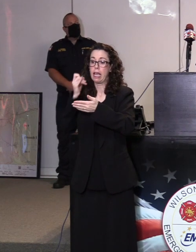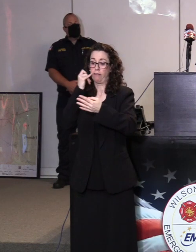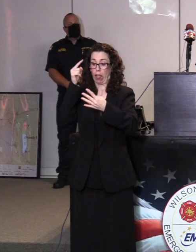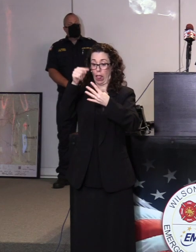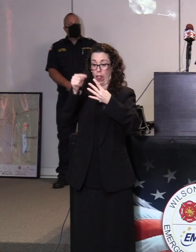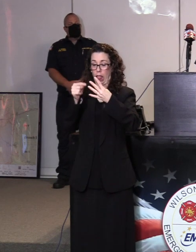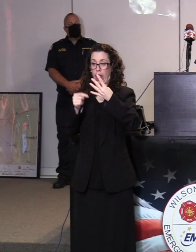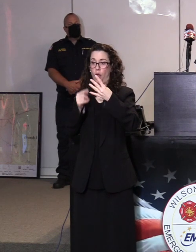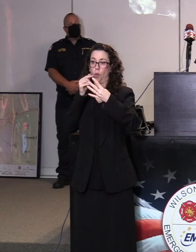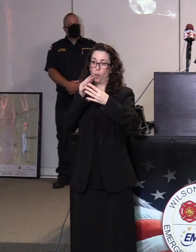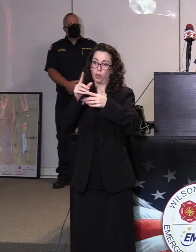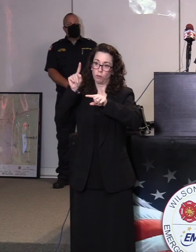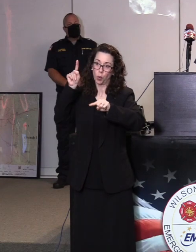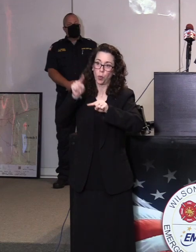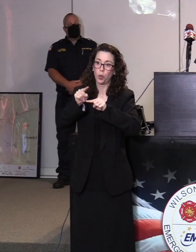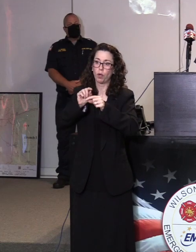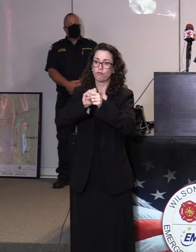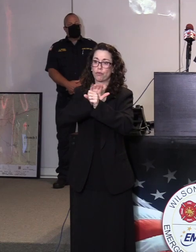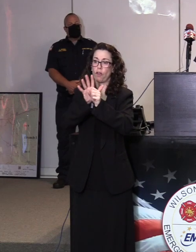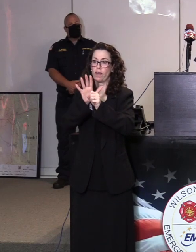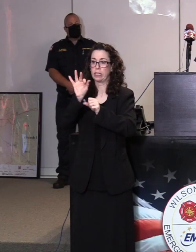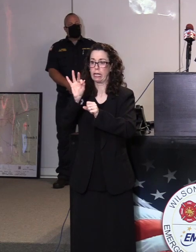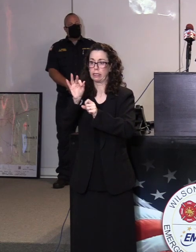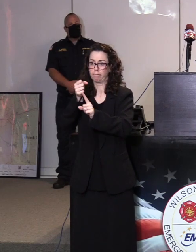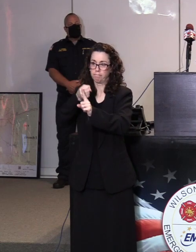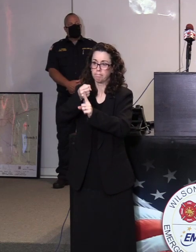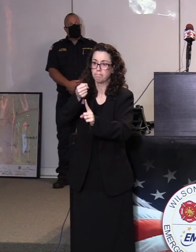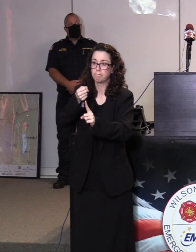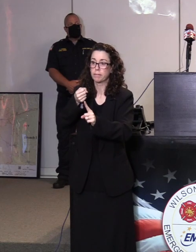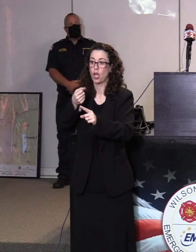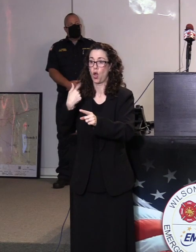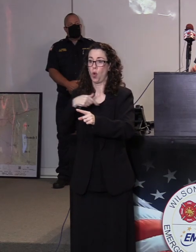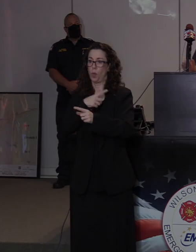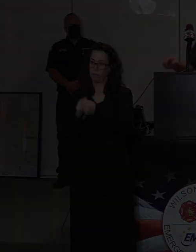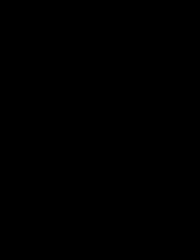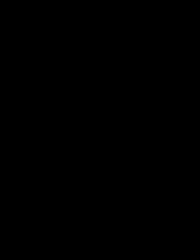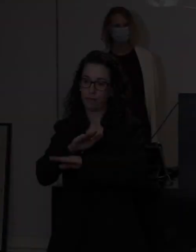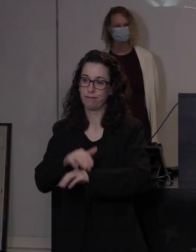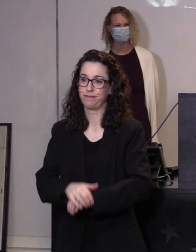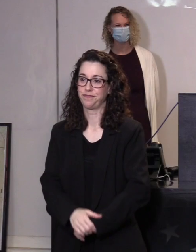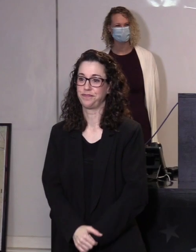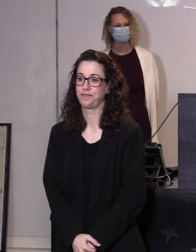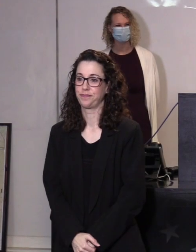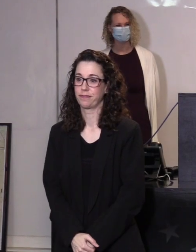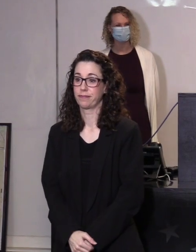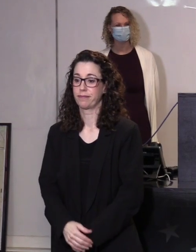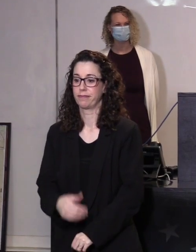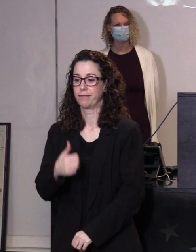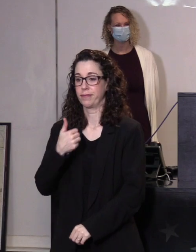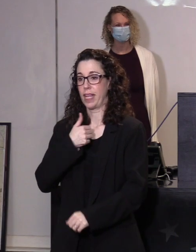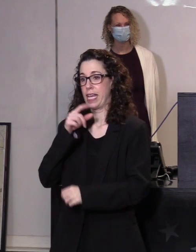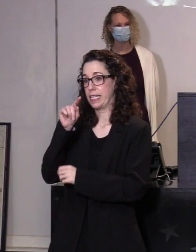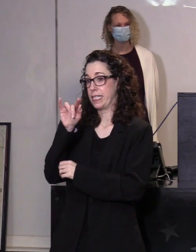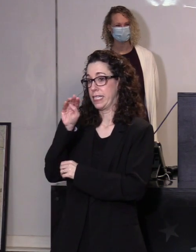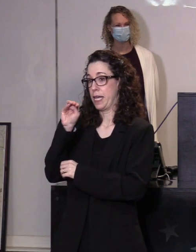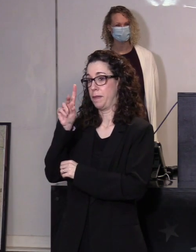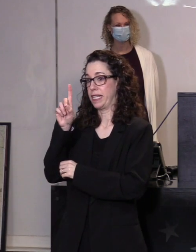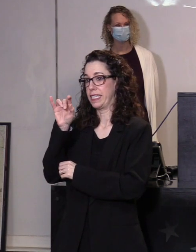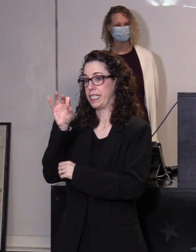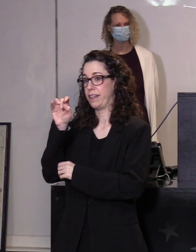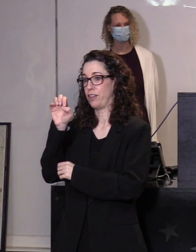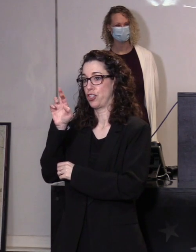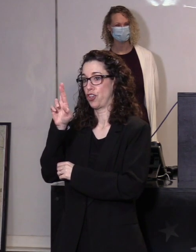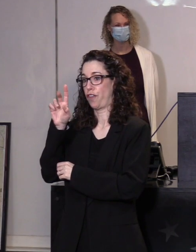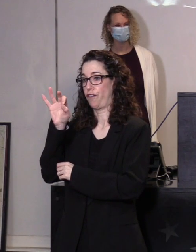united along with Mayor Hutto in his decision. Thank you. I'm Tim Diffenderfer. I'm with the